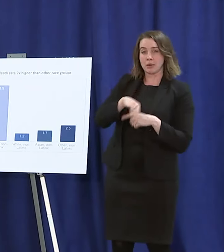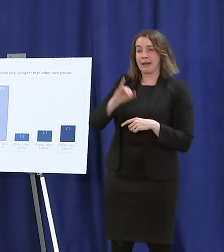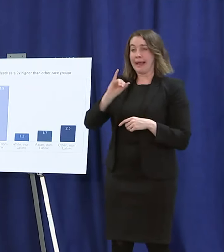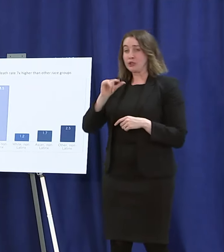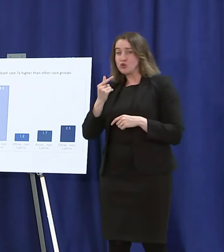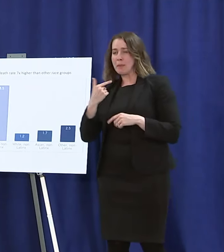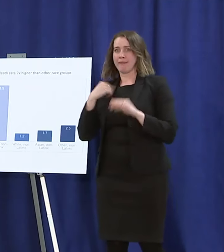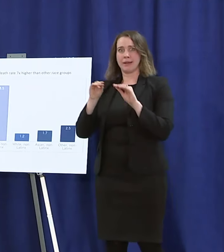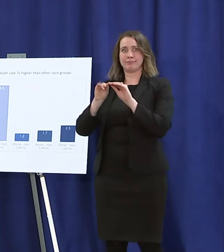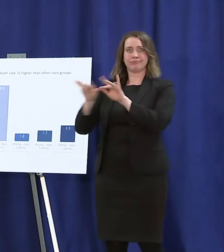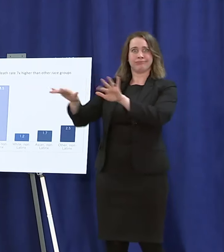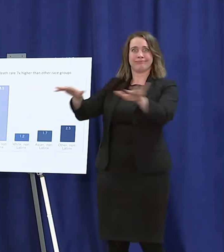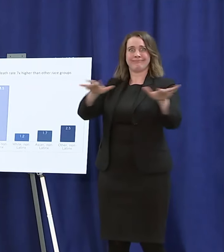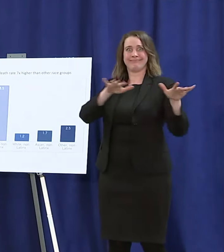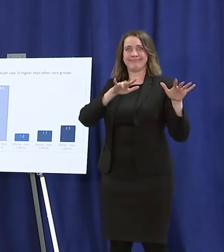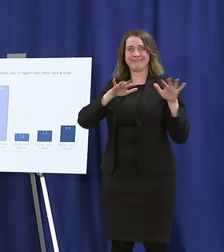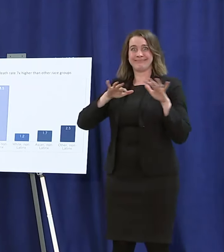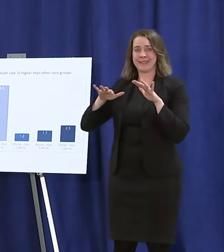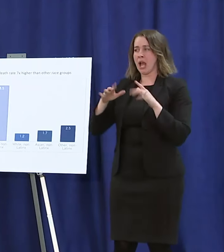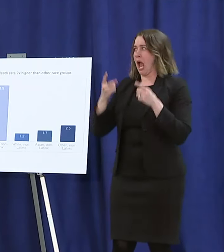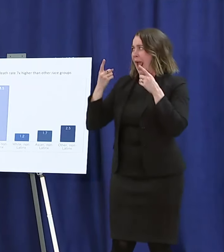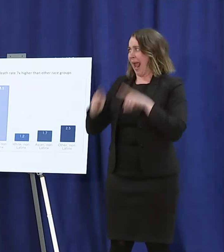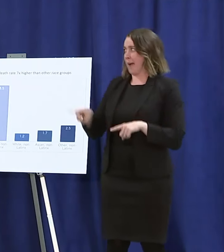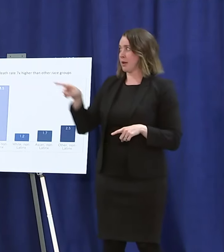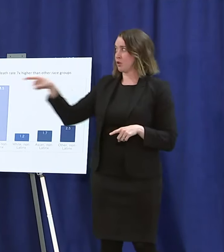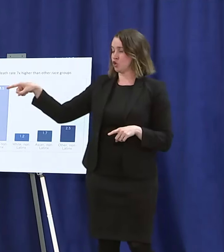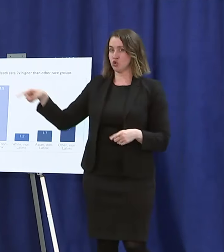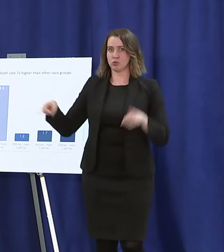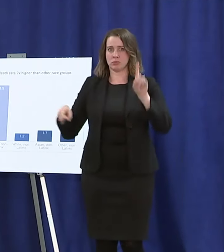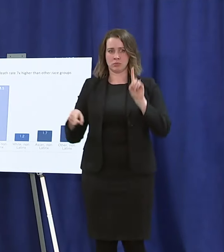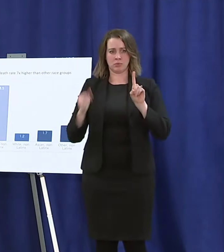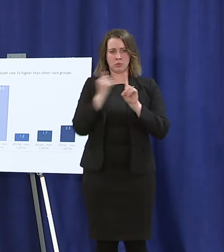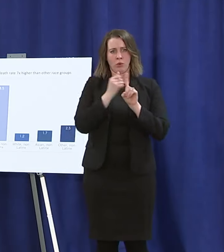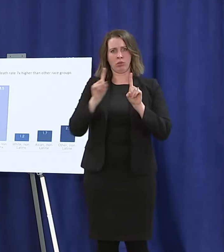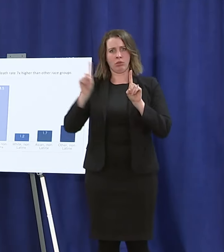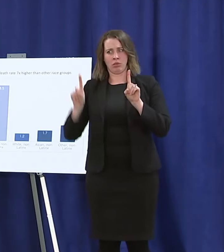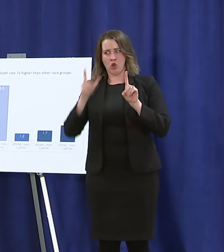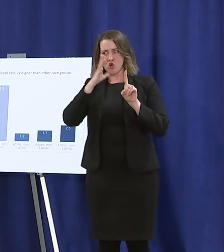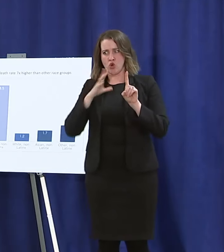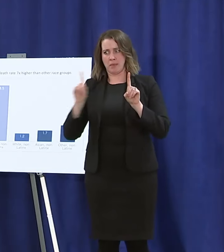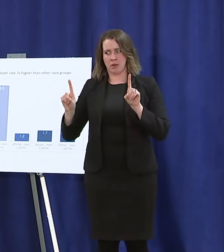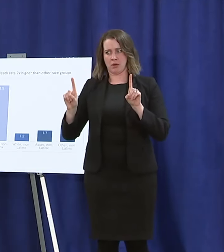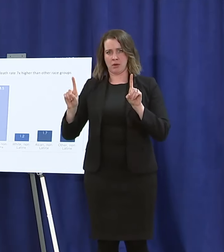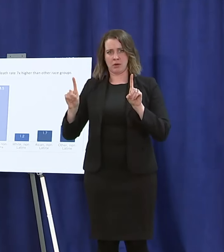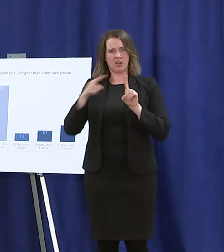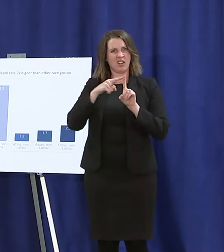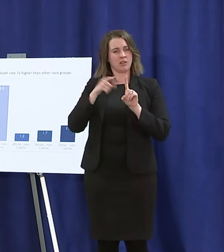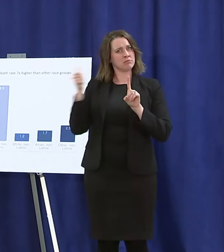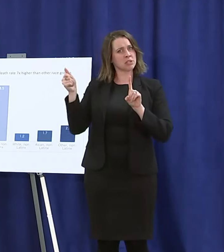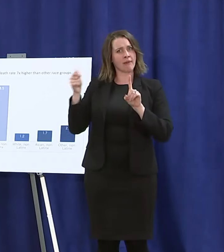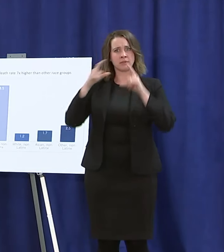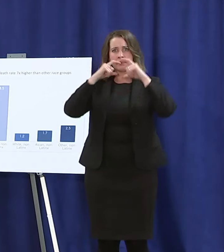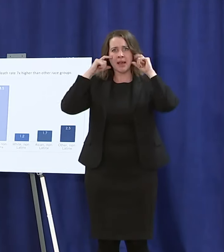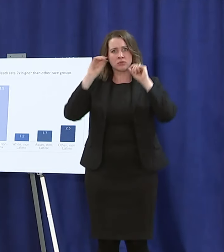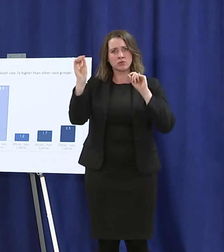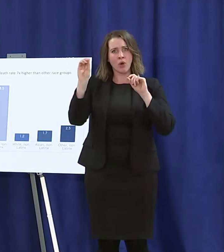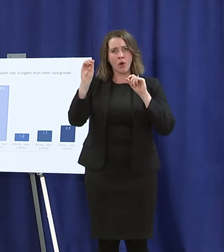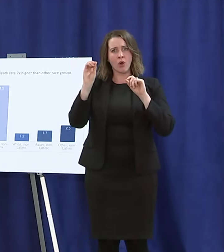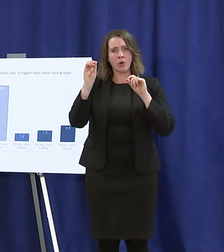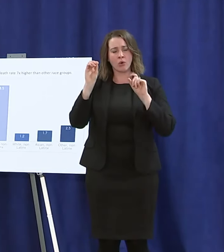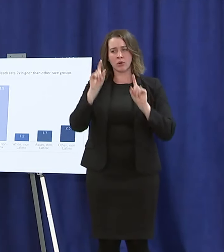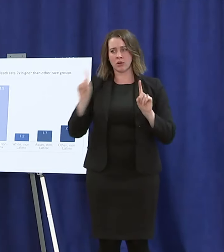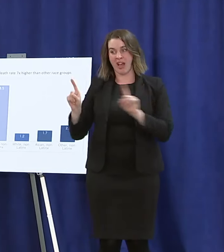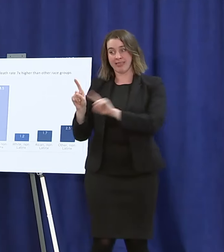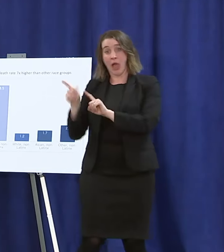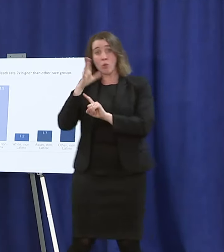of you standing within just a couple of feet with no mask on, with a woman who said she got her haircut, or she cut your hair this weekend.